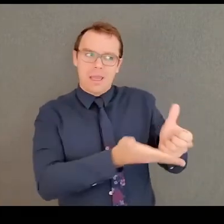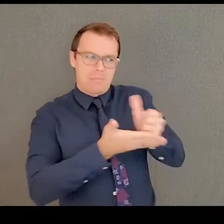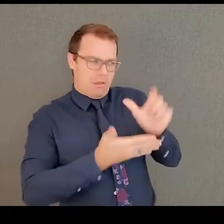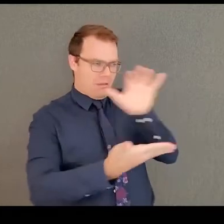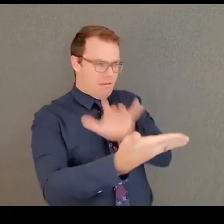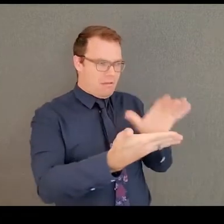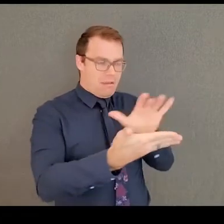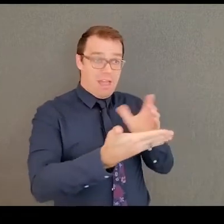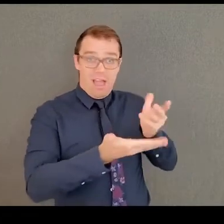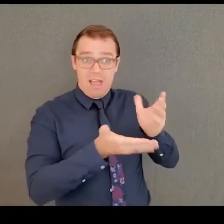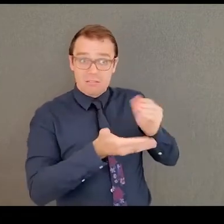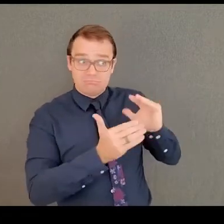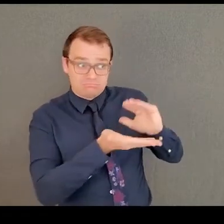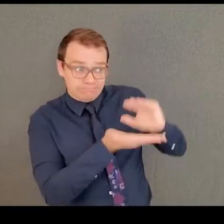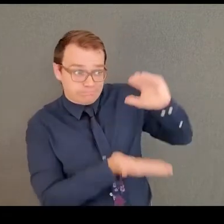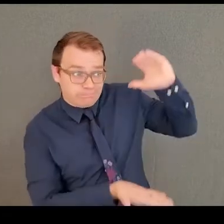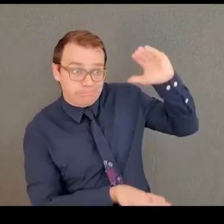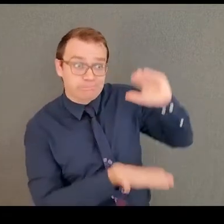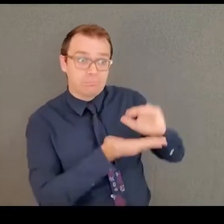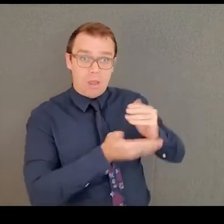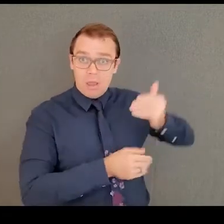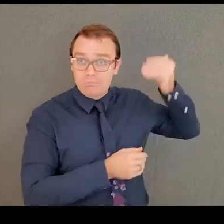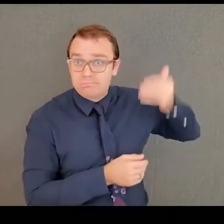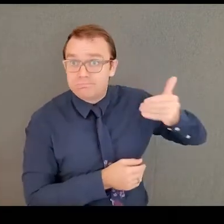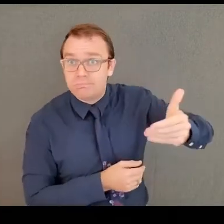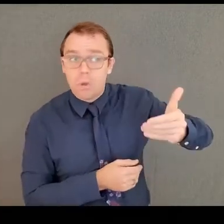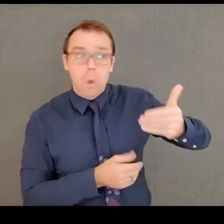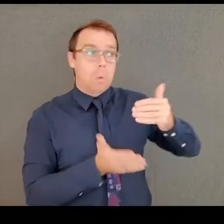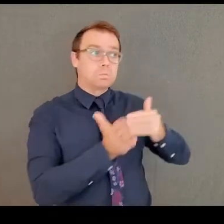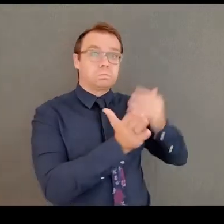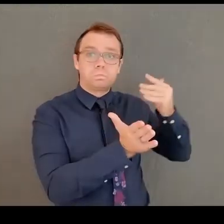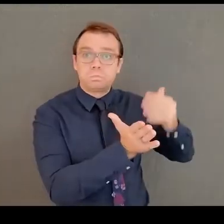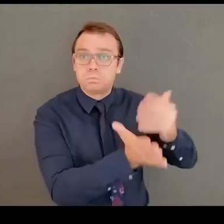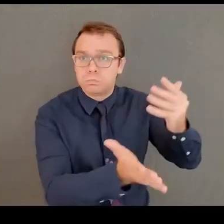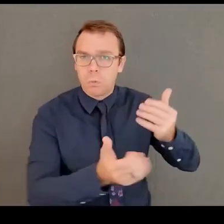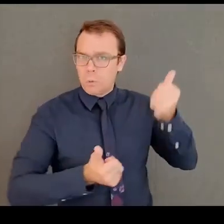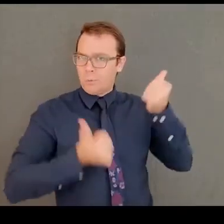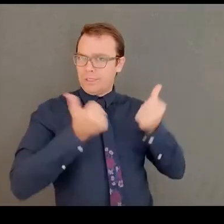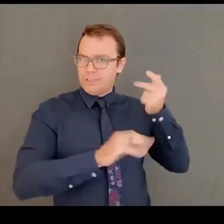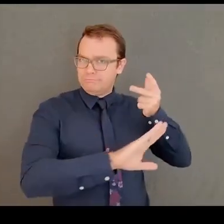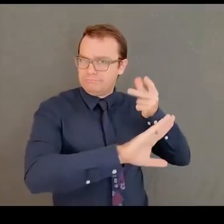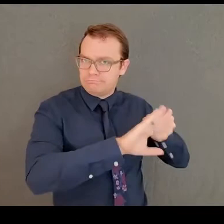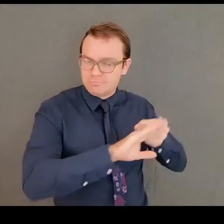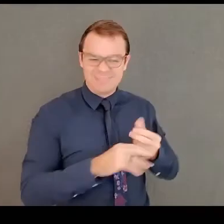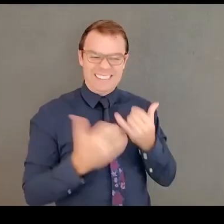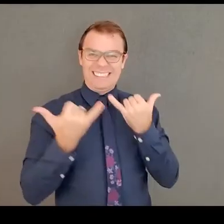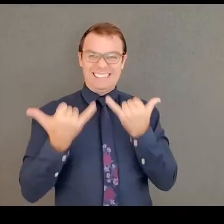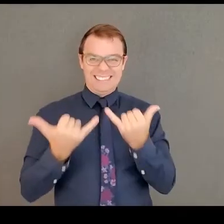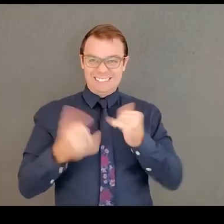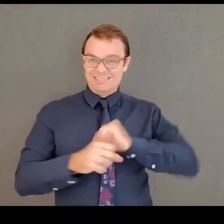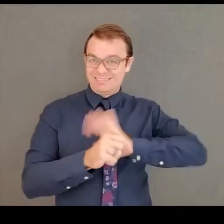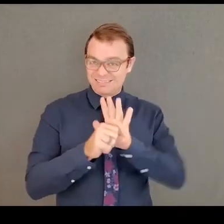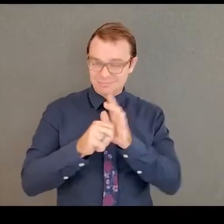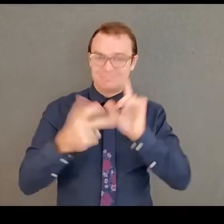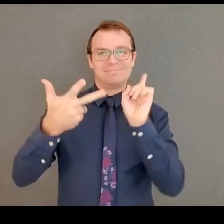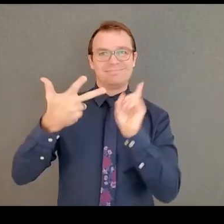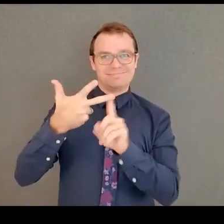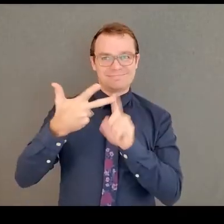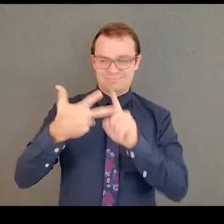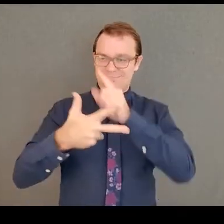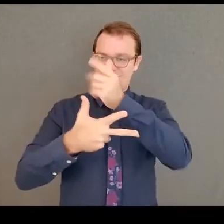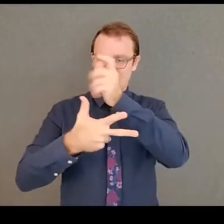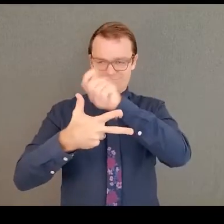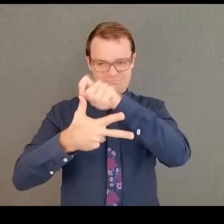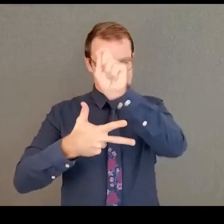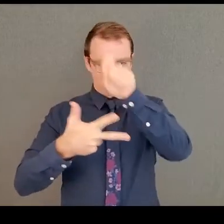2 studies also help us decide how much and how often we should give the vaccine or antibody. The studies we are doing now are in phase